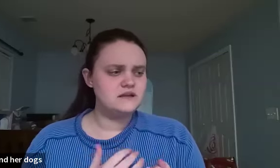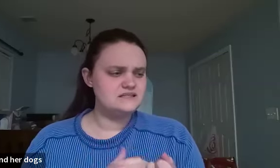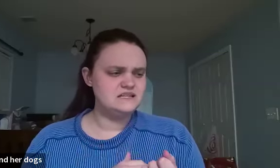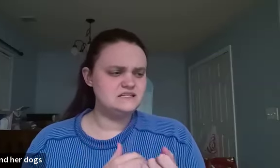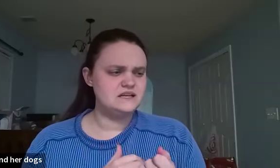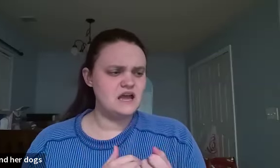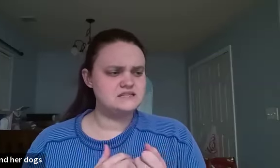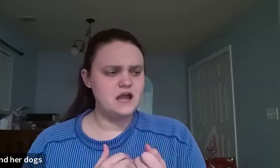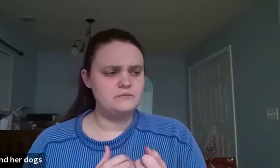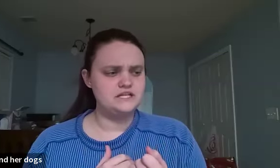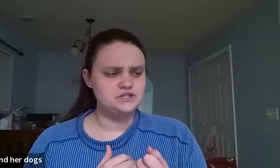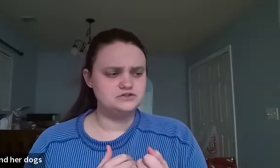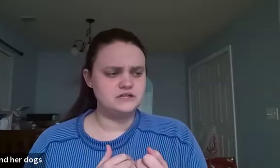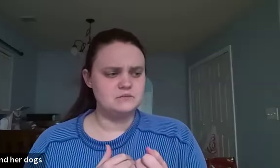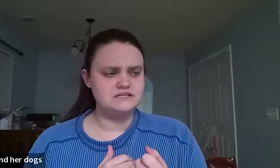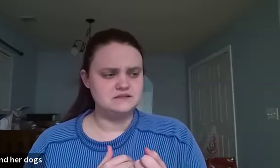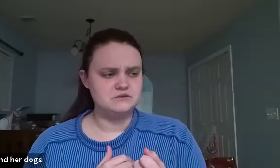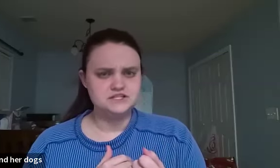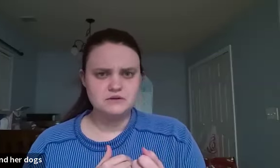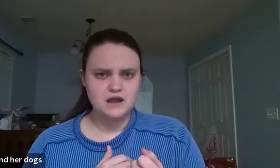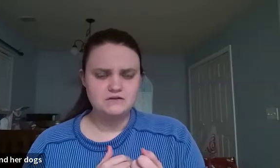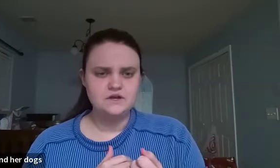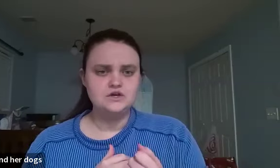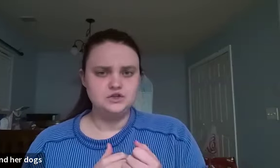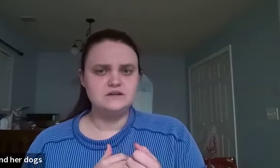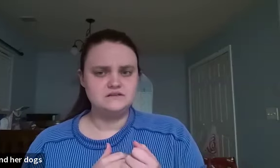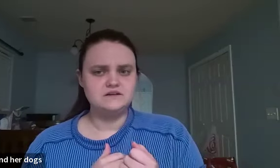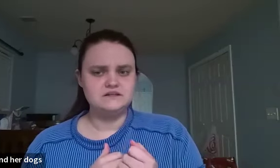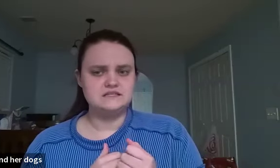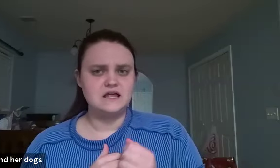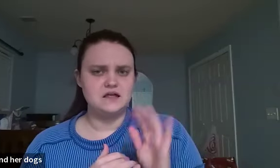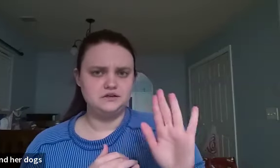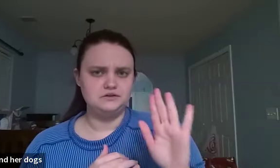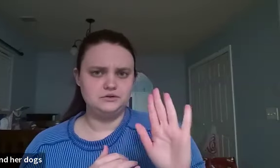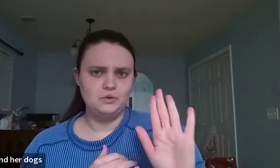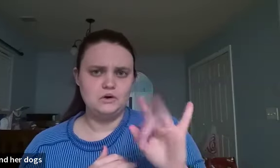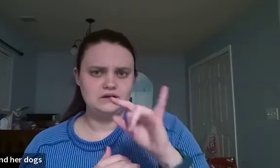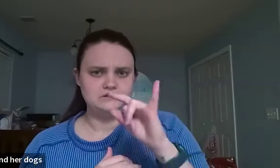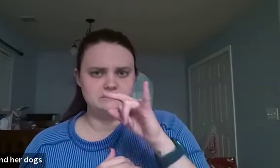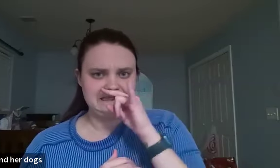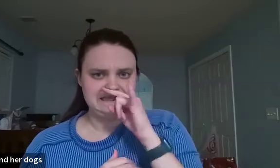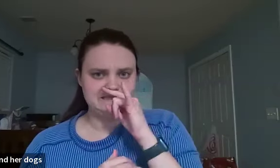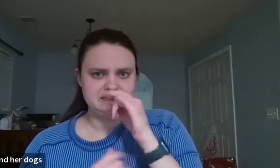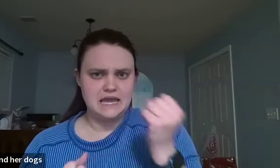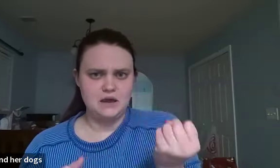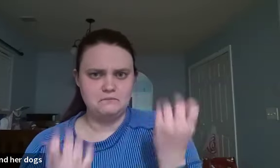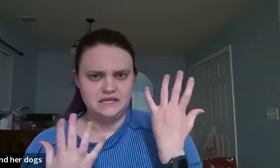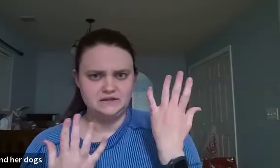the nice thing is like asking how many children, how many siblings you have. You can literally say like your kids, how many,